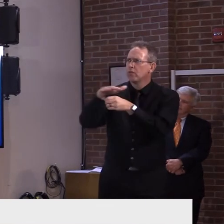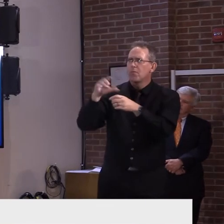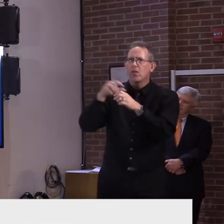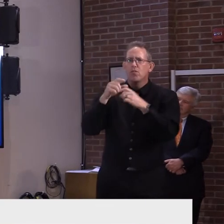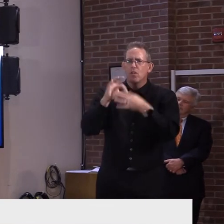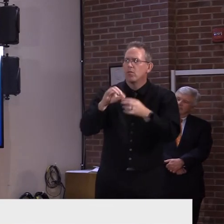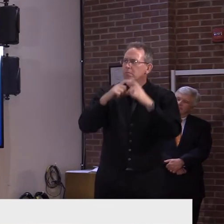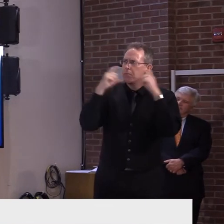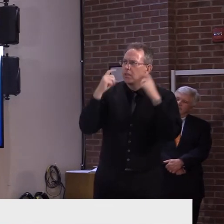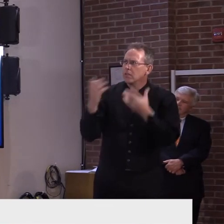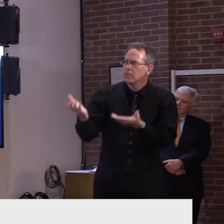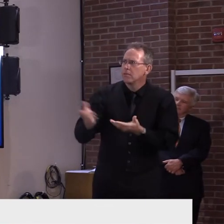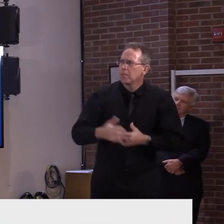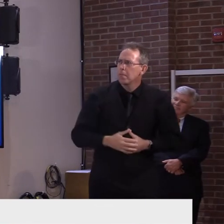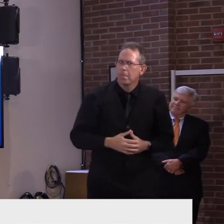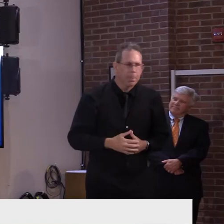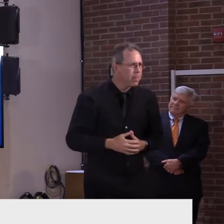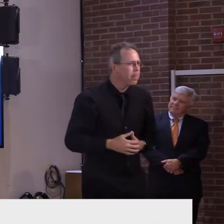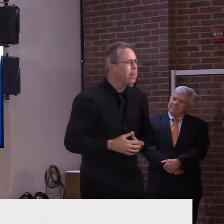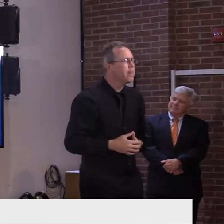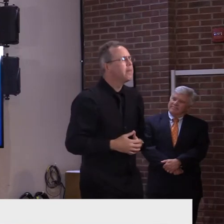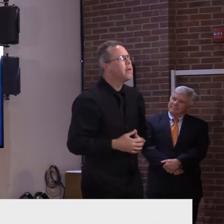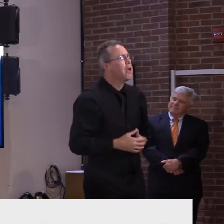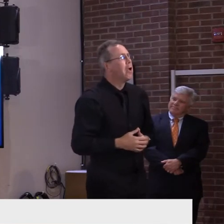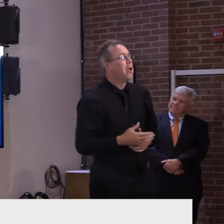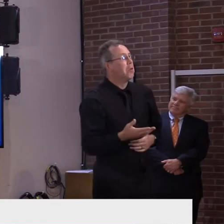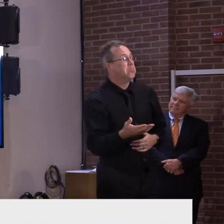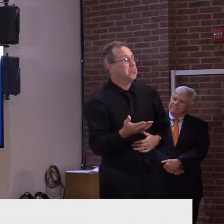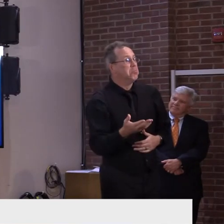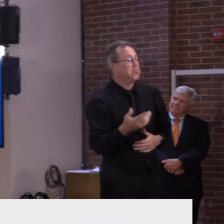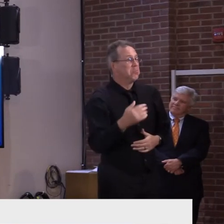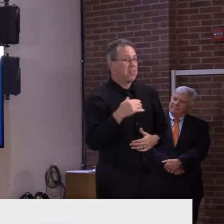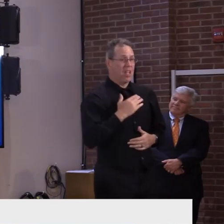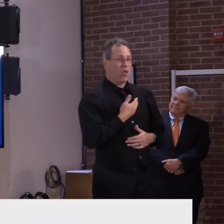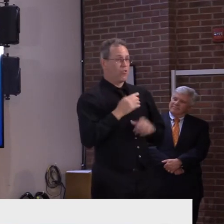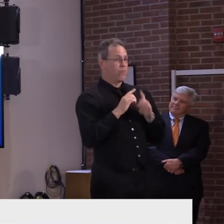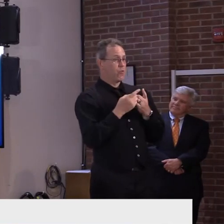I would say there are no differences of opinion within the Department of Health.